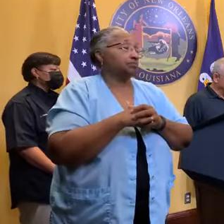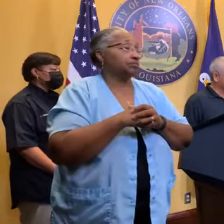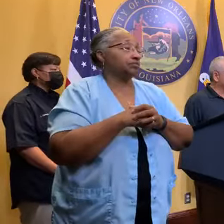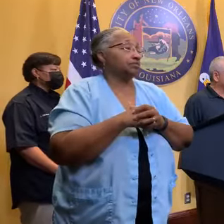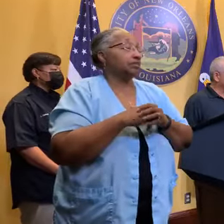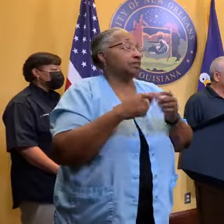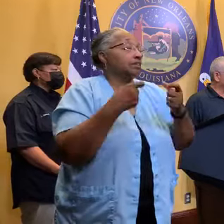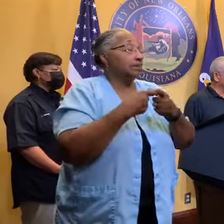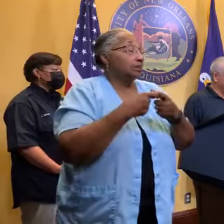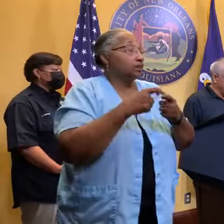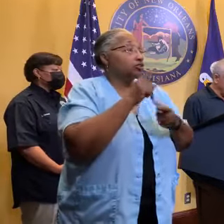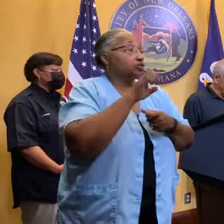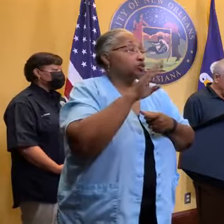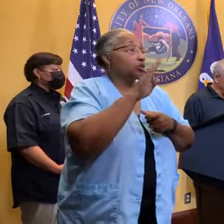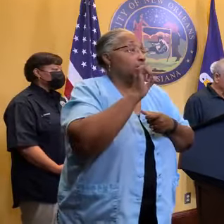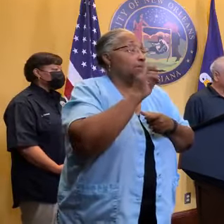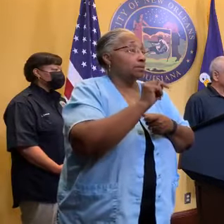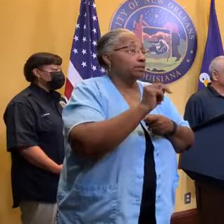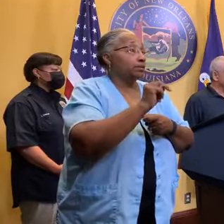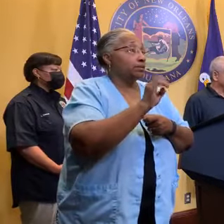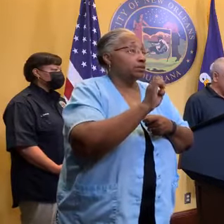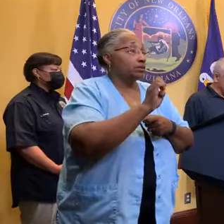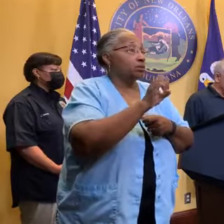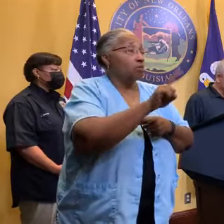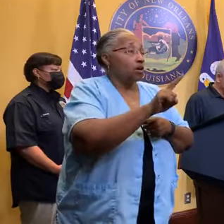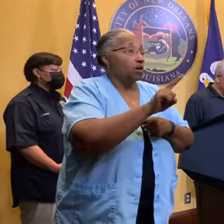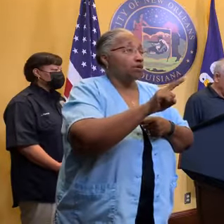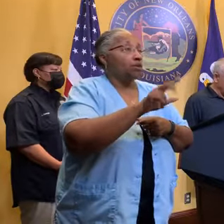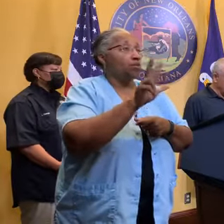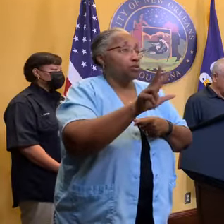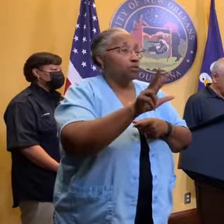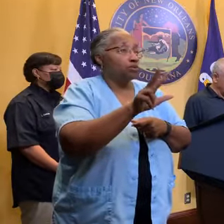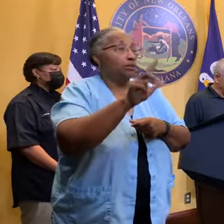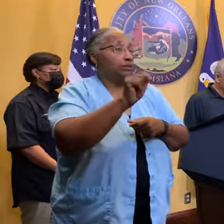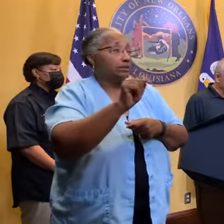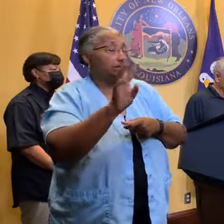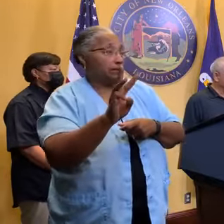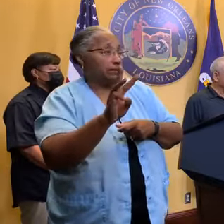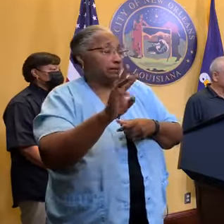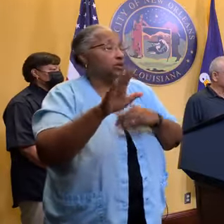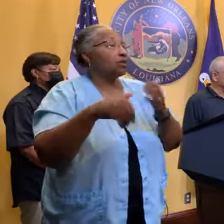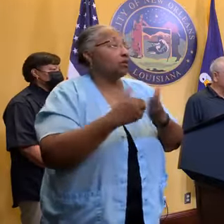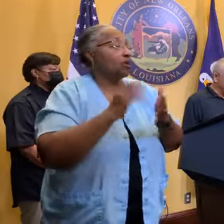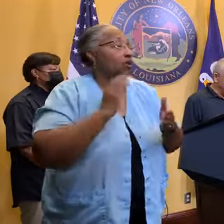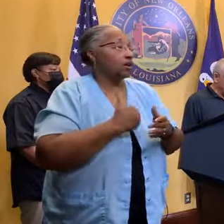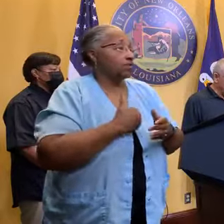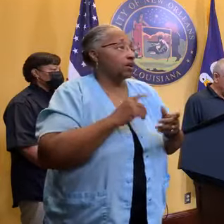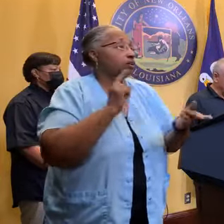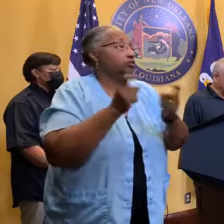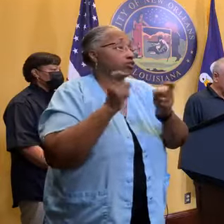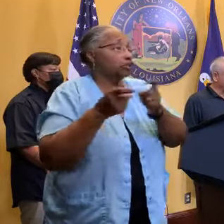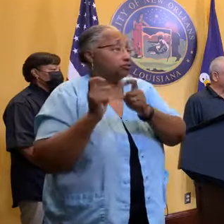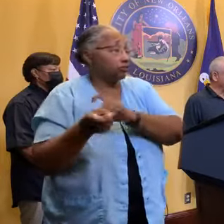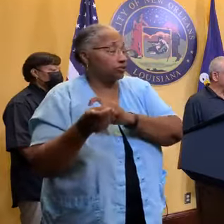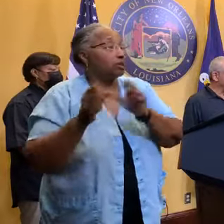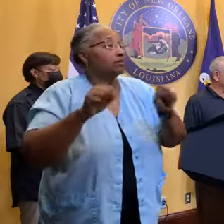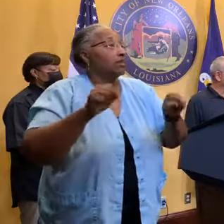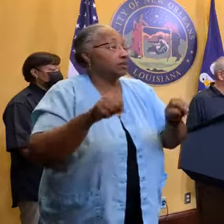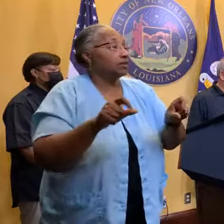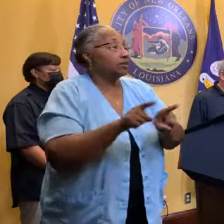have turbine 1, 3, T6, and all of our frequency changers are available, as well as